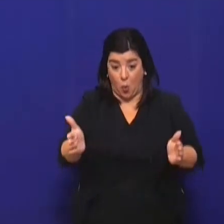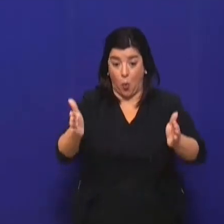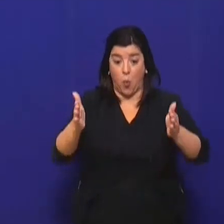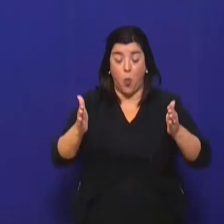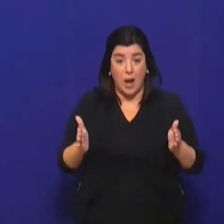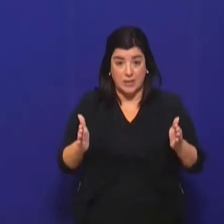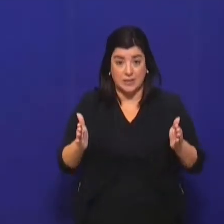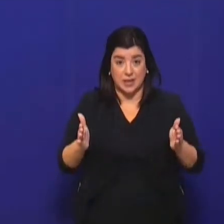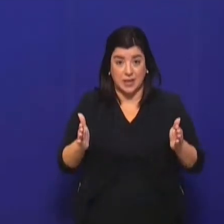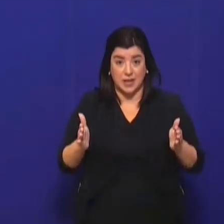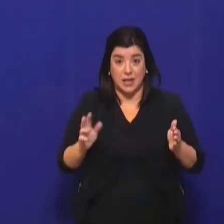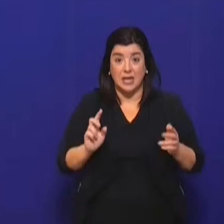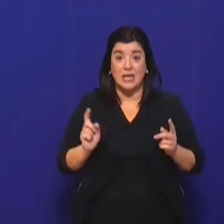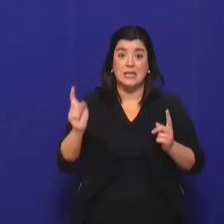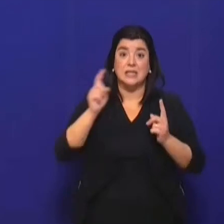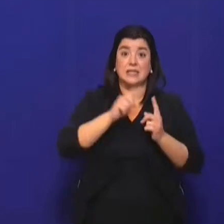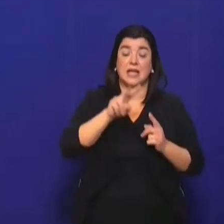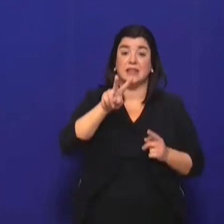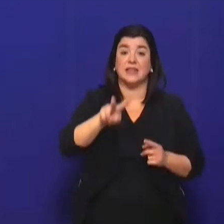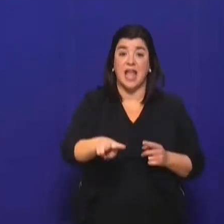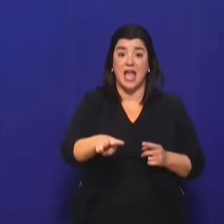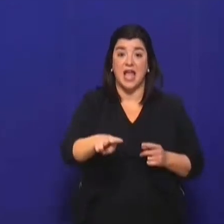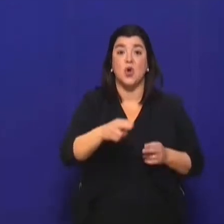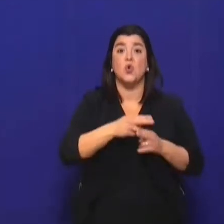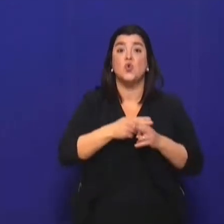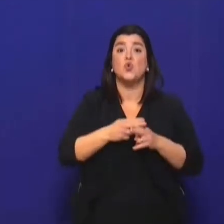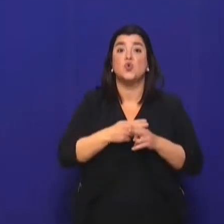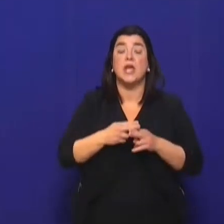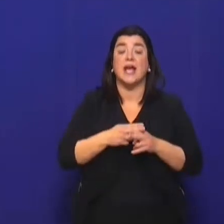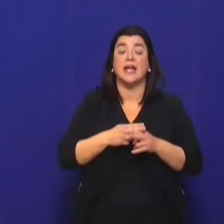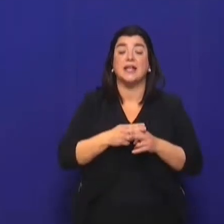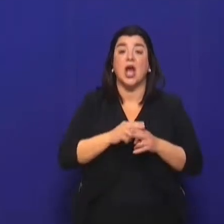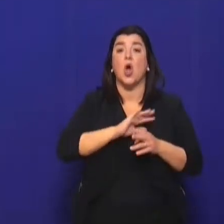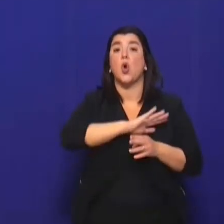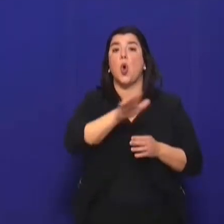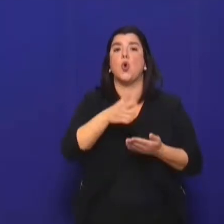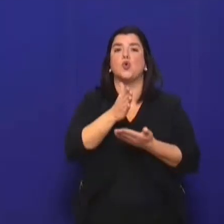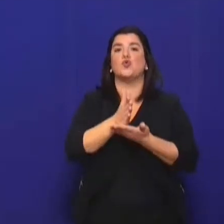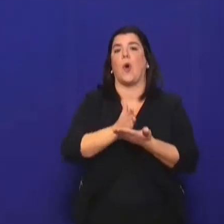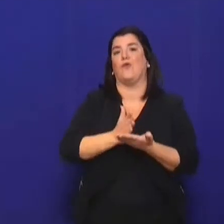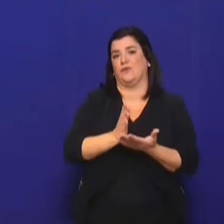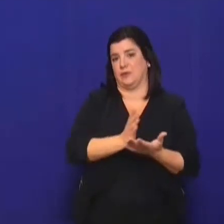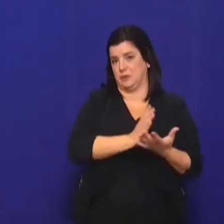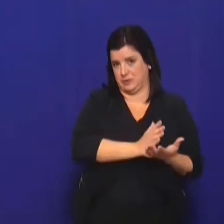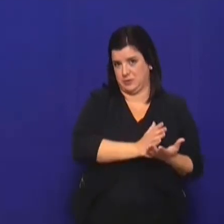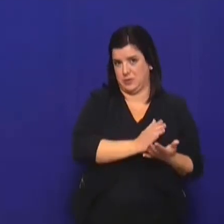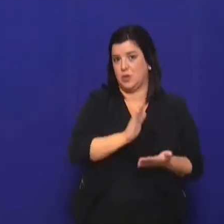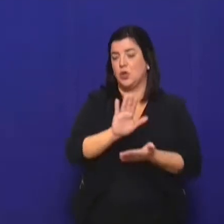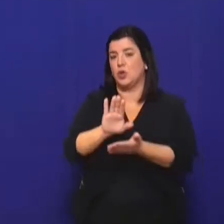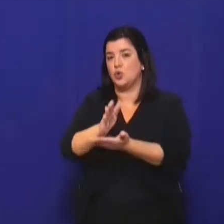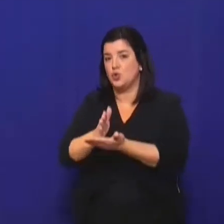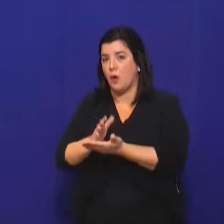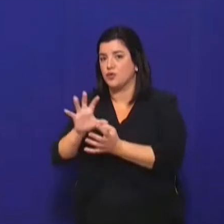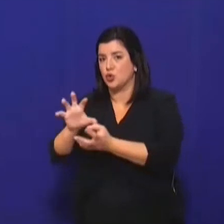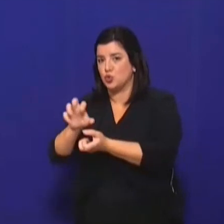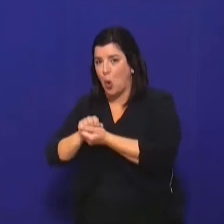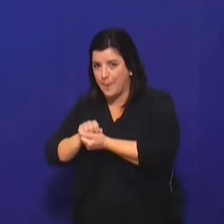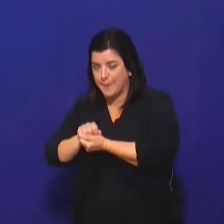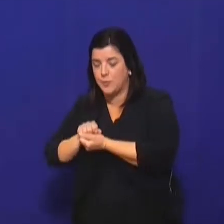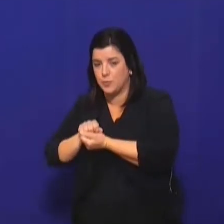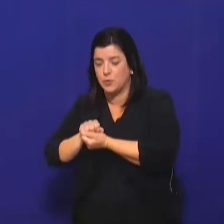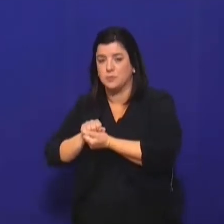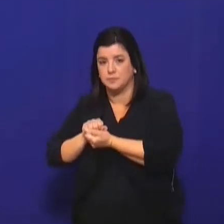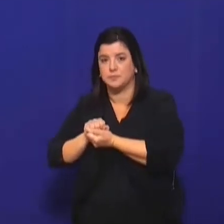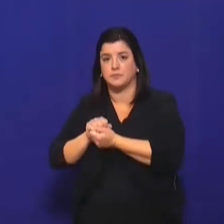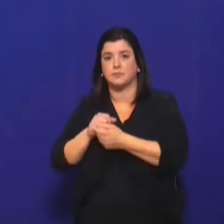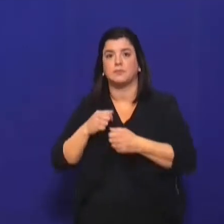it-tilqim sa tnejn ta' wara aħna nkunu użajna dak it-tilqim kollu Però nkunu ħallejna nofsom aside